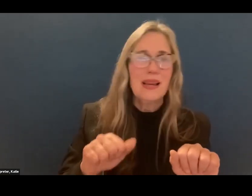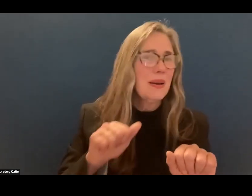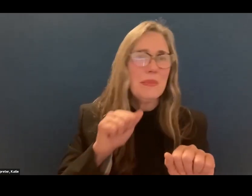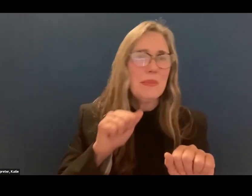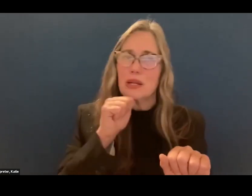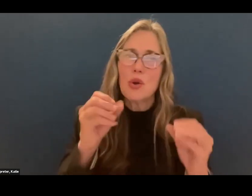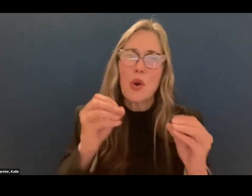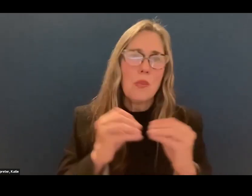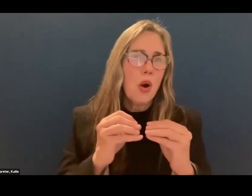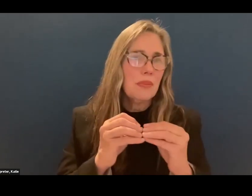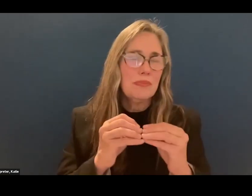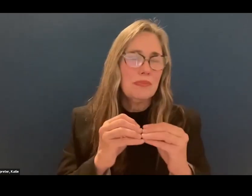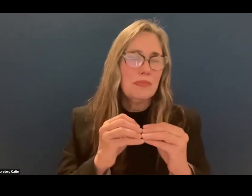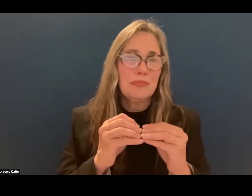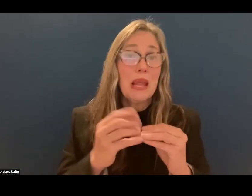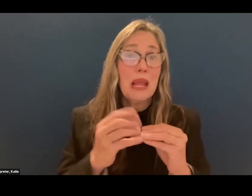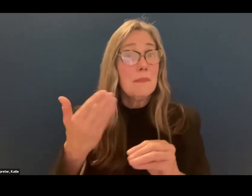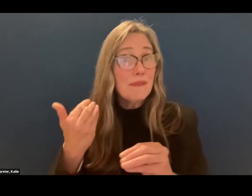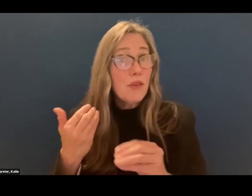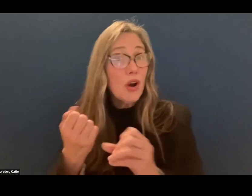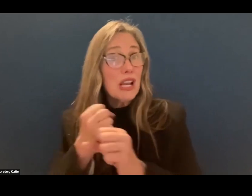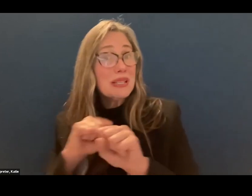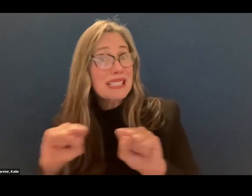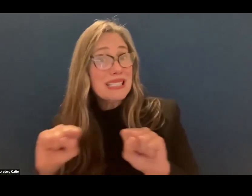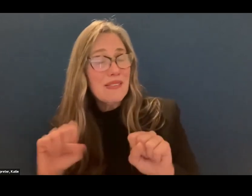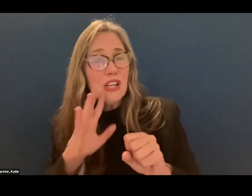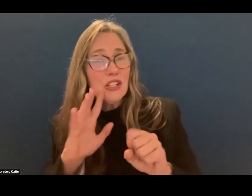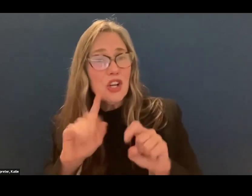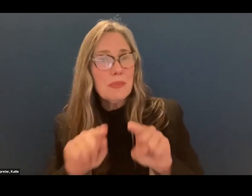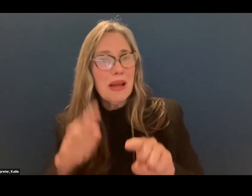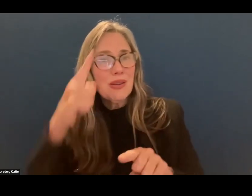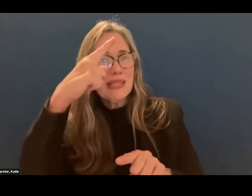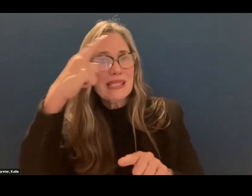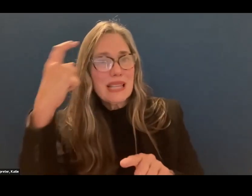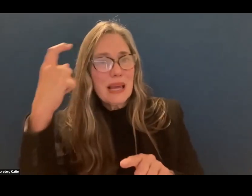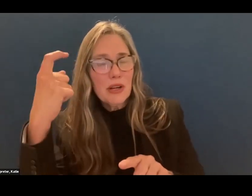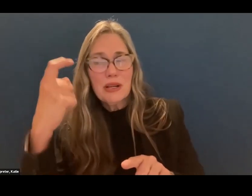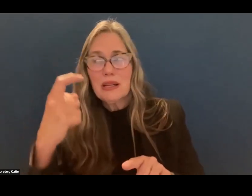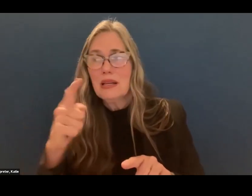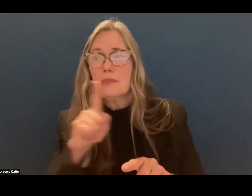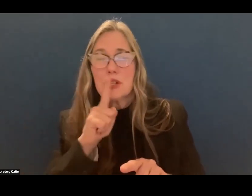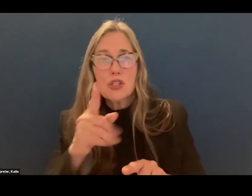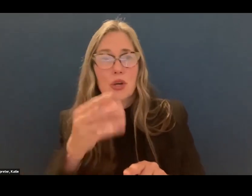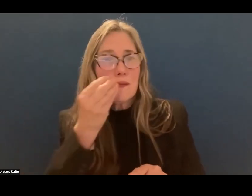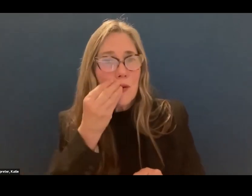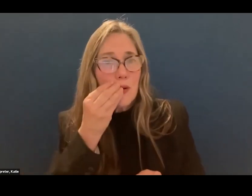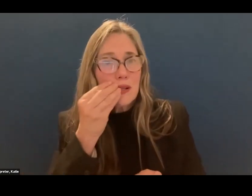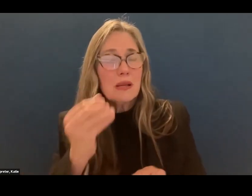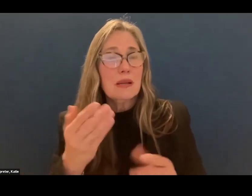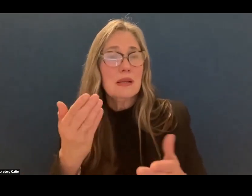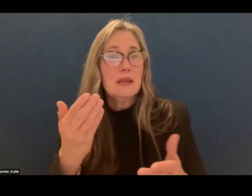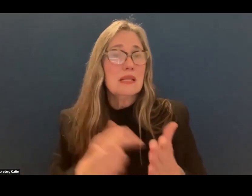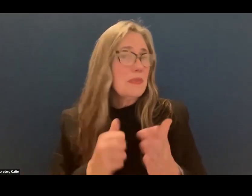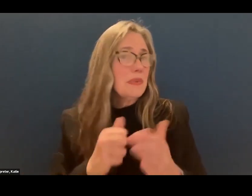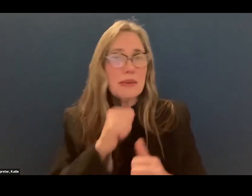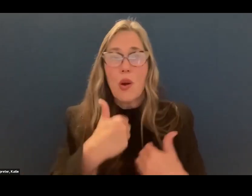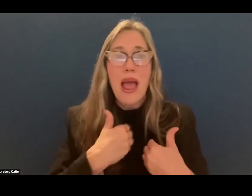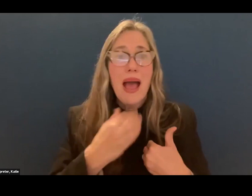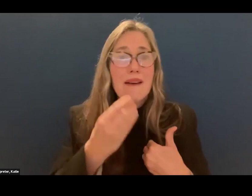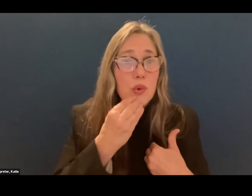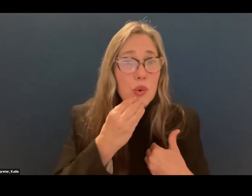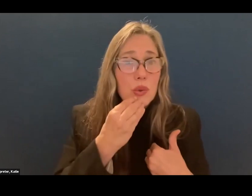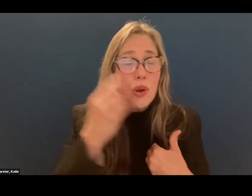place when it typically has been there. We've talked about that. In the summer, we talk about we need to make sure there's food because they don't have food sometimes. So this